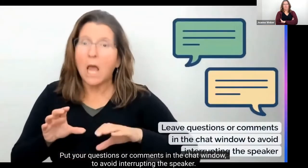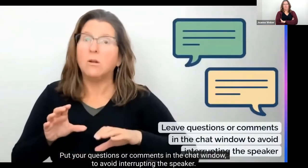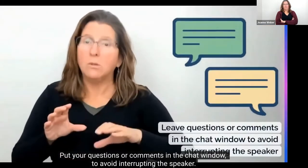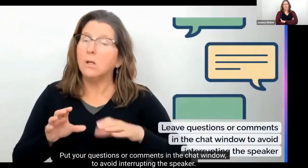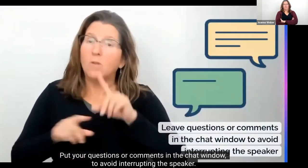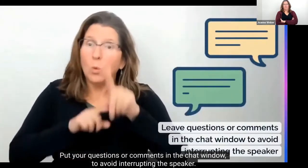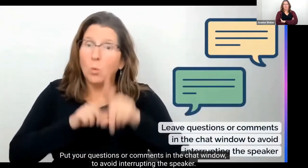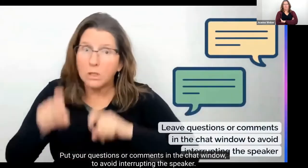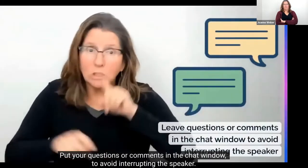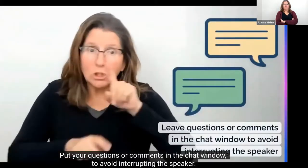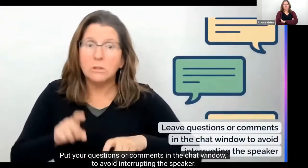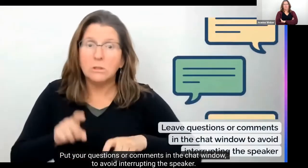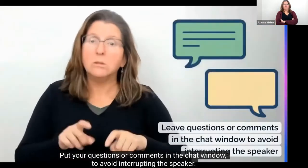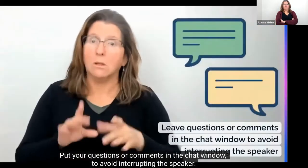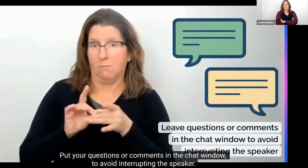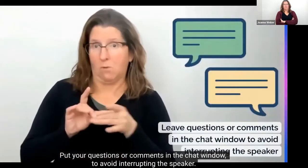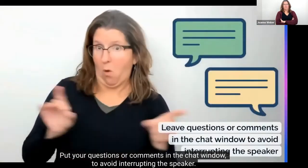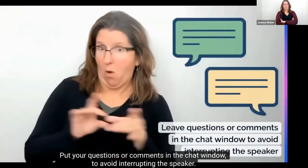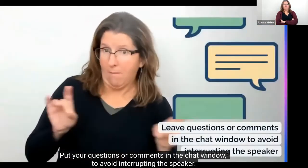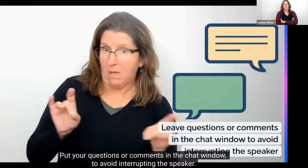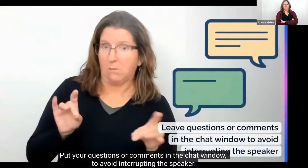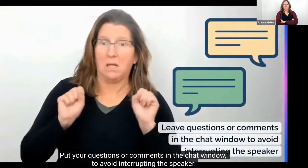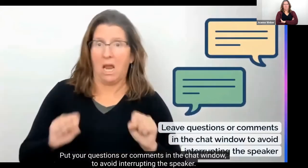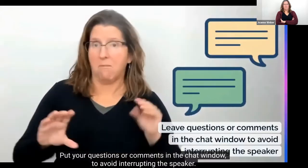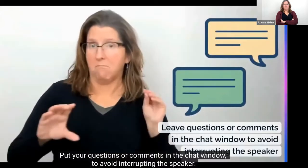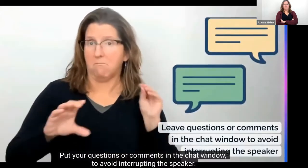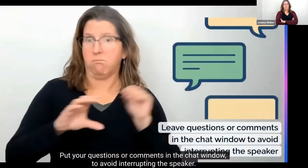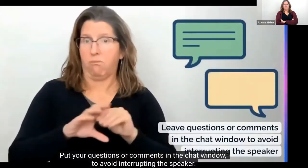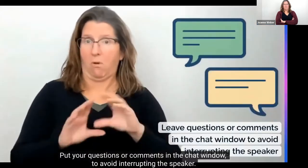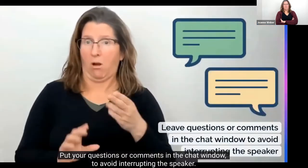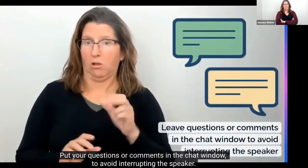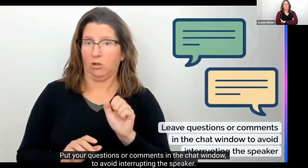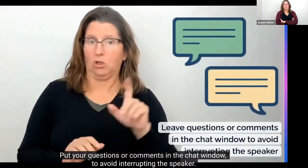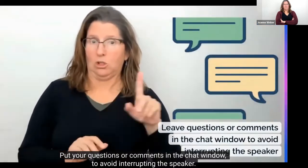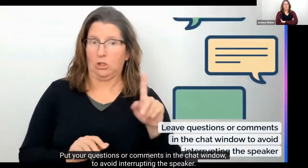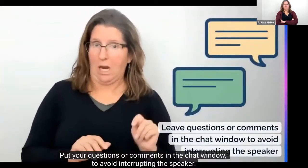Put your questions or comments in the chat window